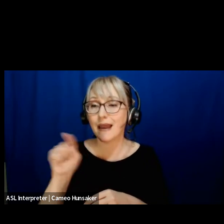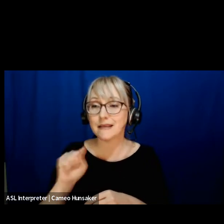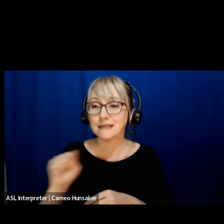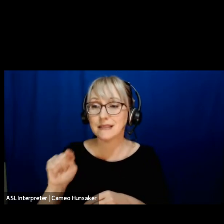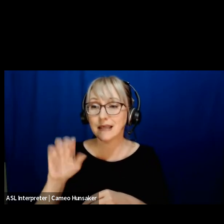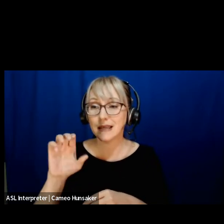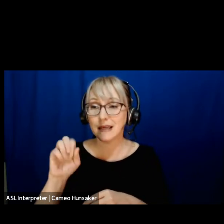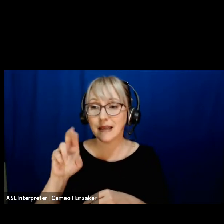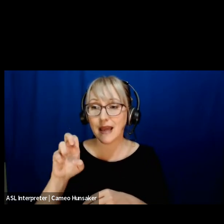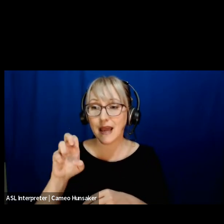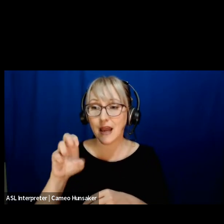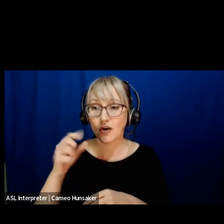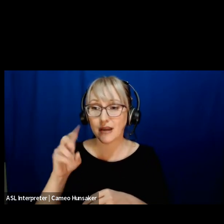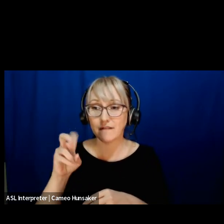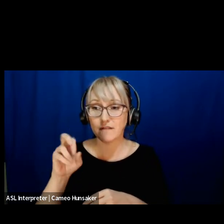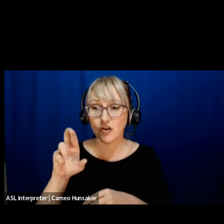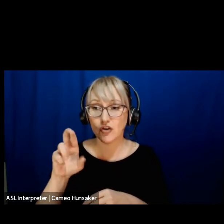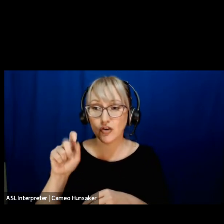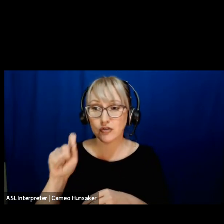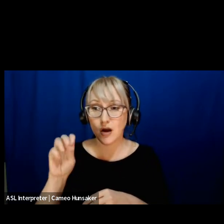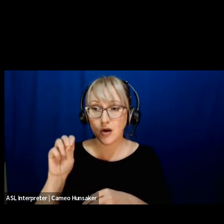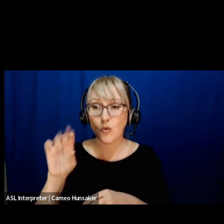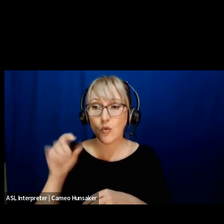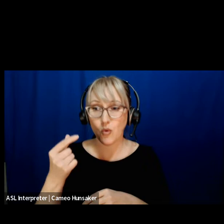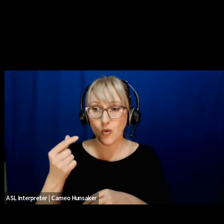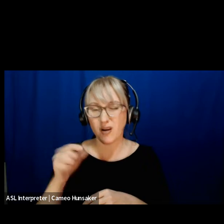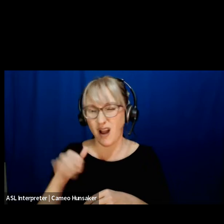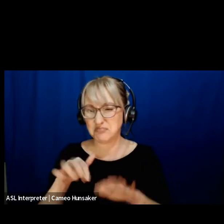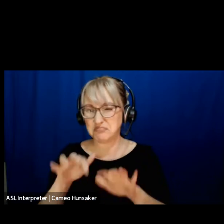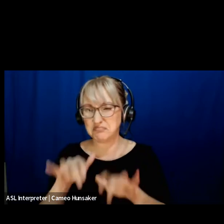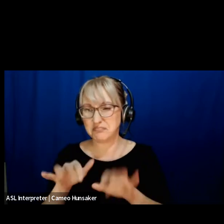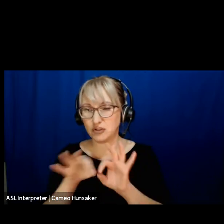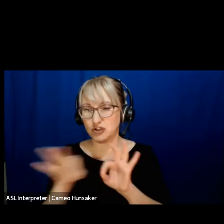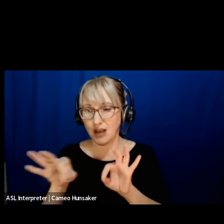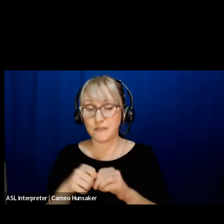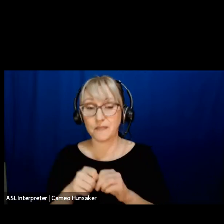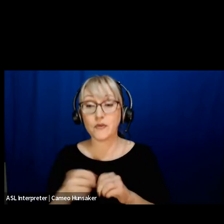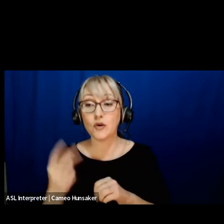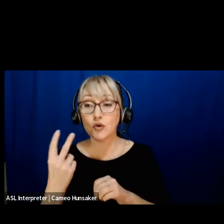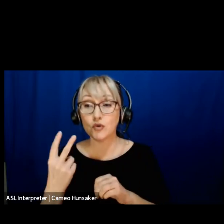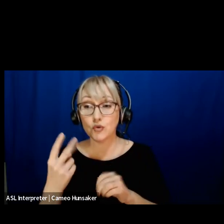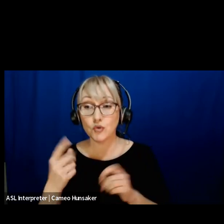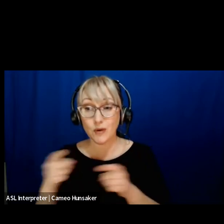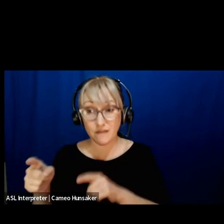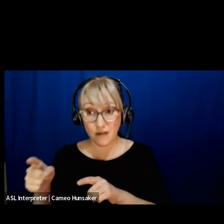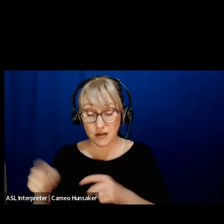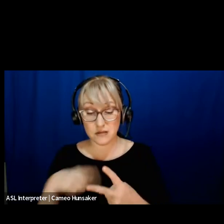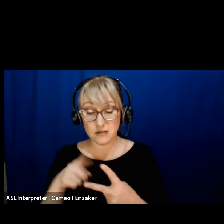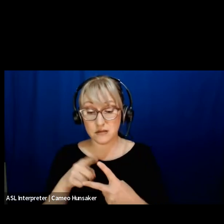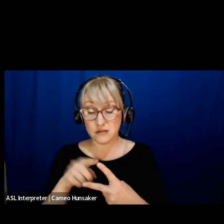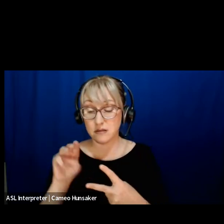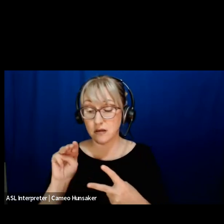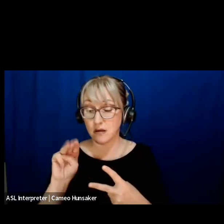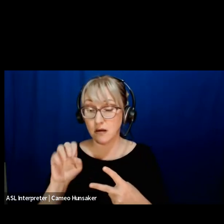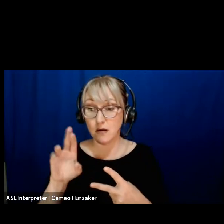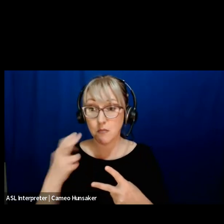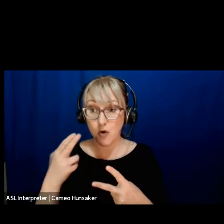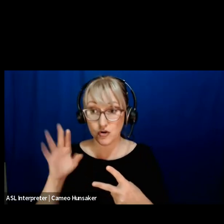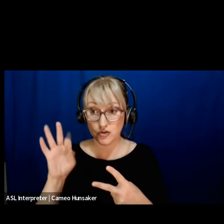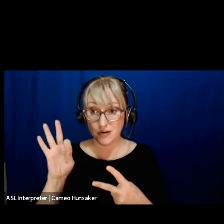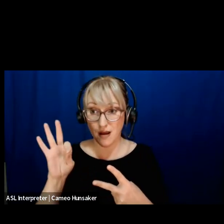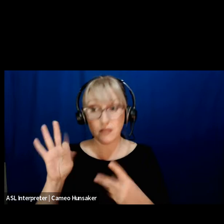azcaregiver.org. And they're having two events here. One is March 9th, and it's